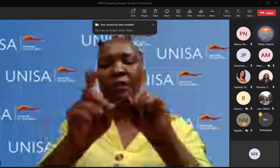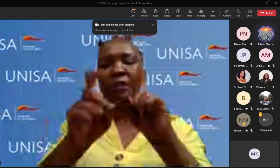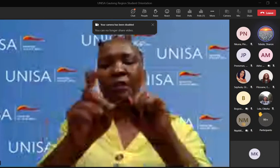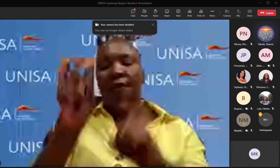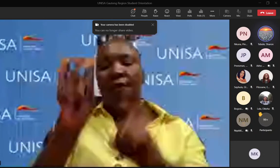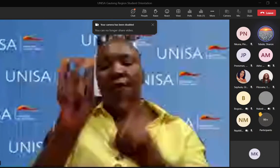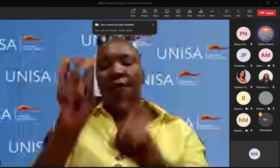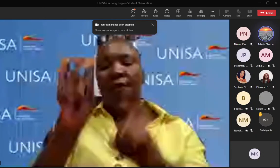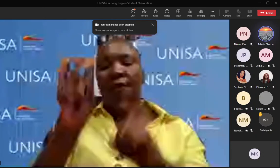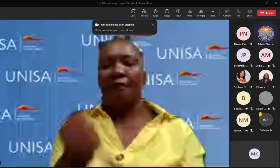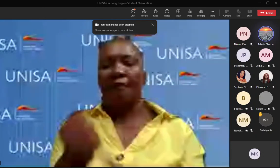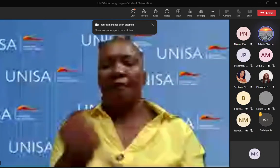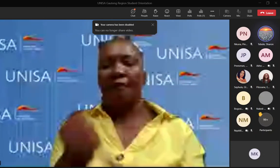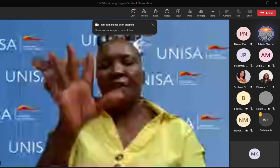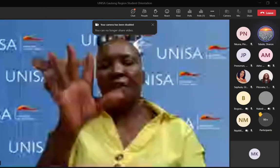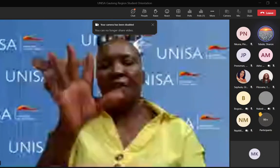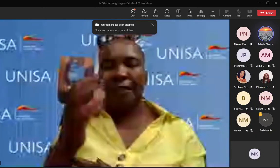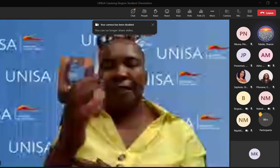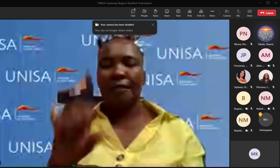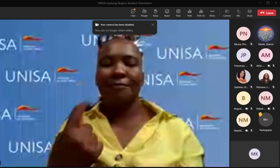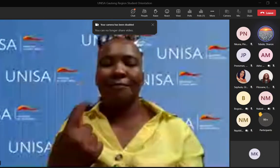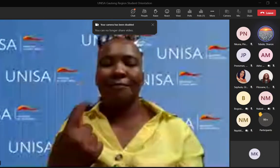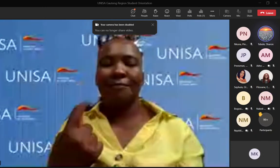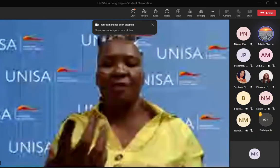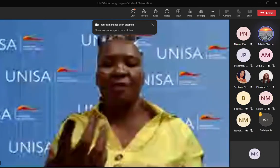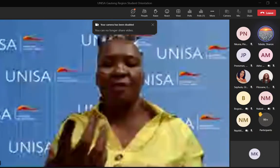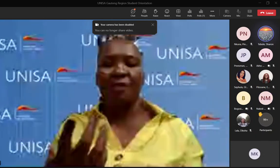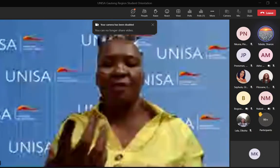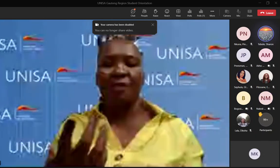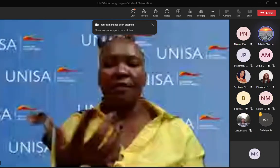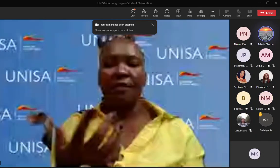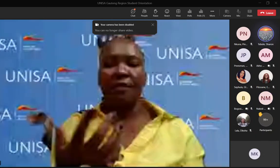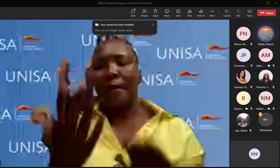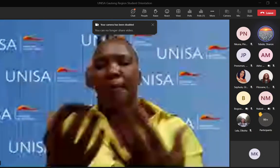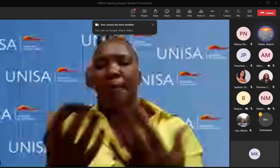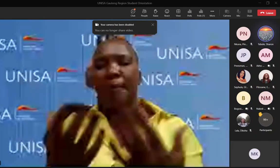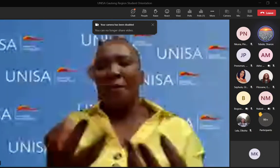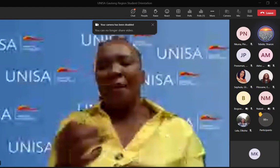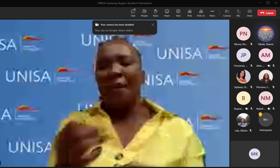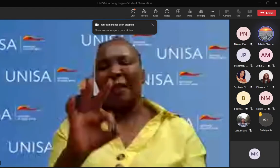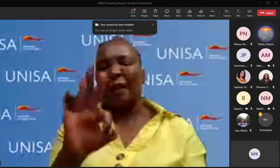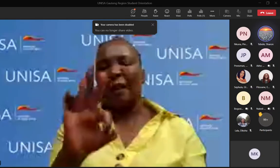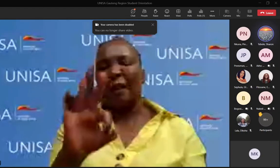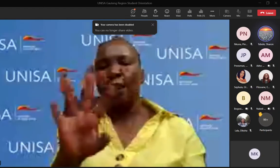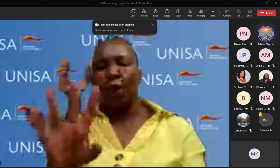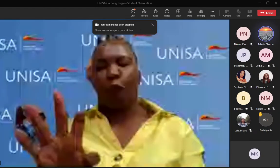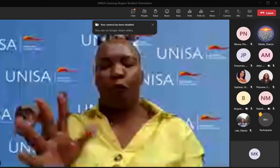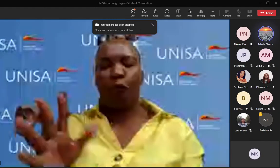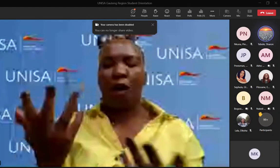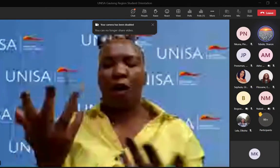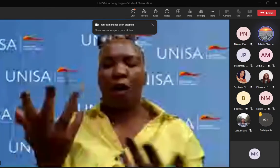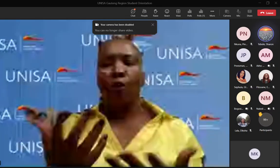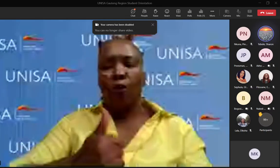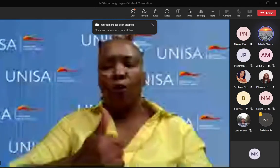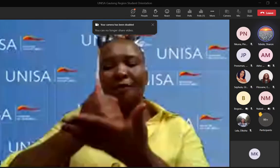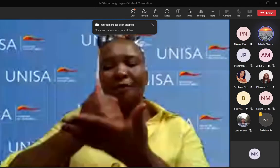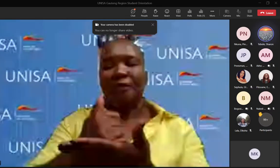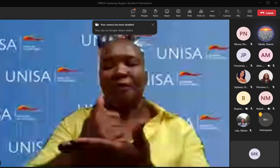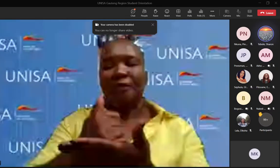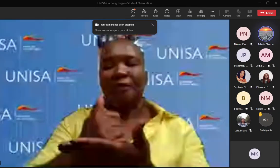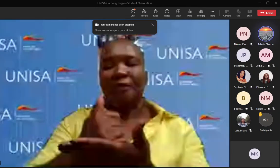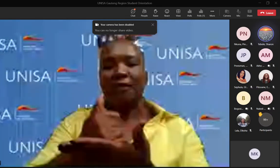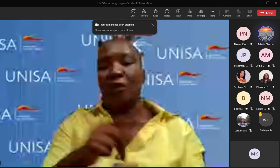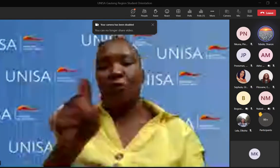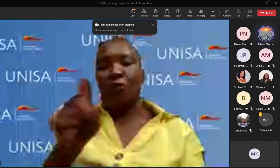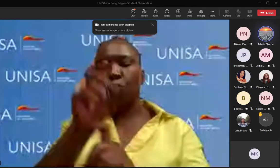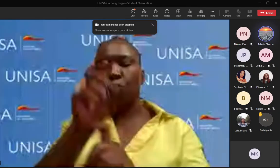I'm going to take as many as I can maybe three four uh maybe I'll tell you I can assist with those questions uh